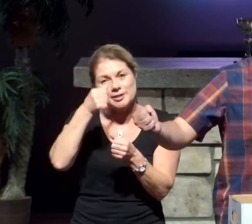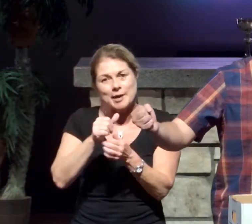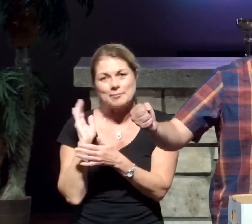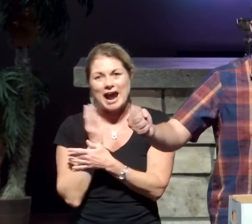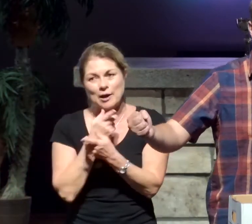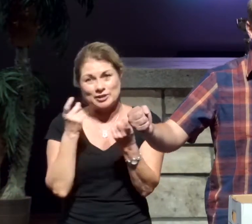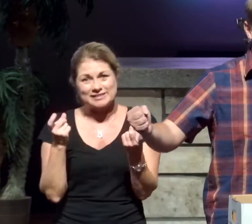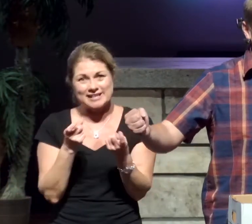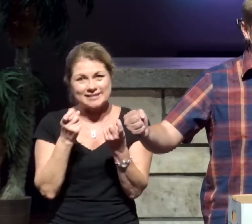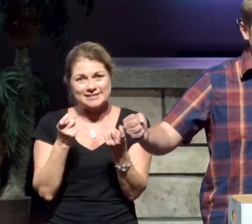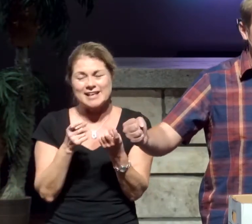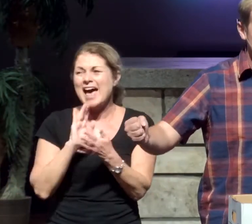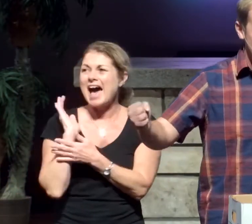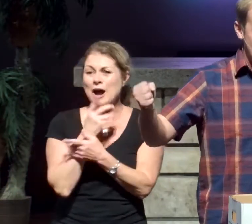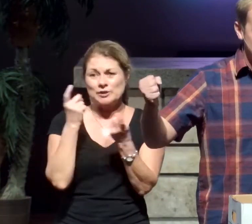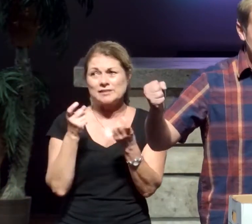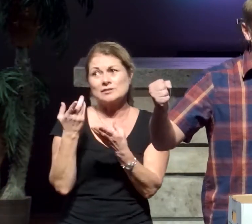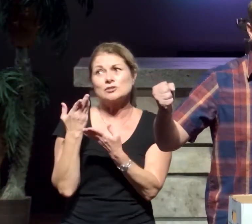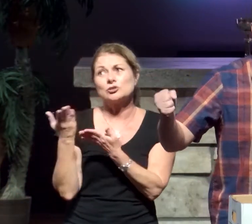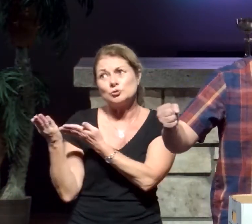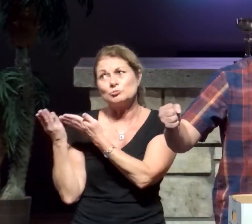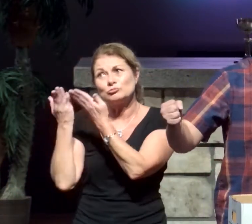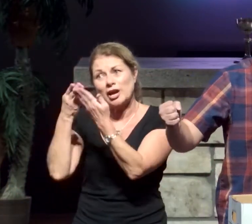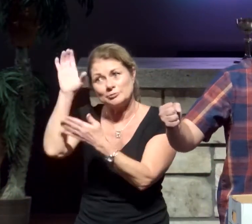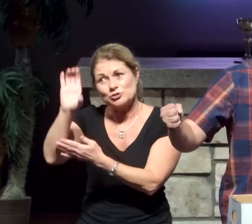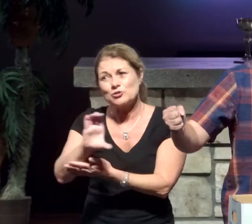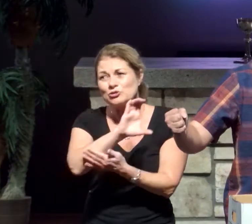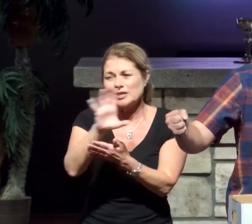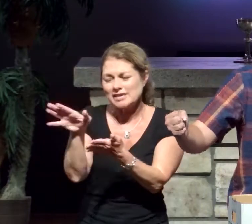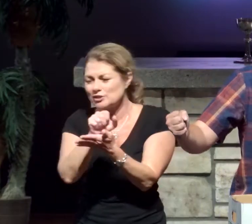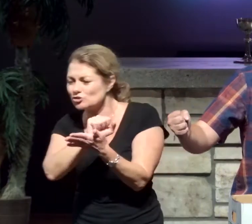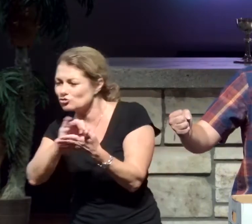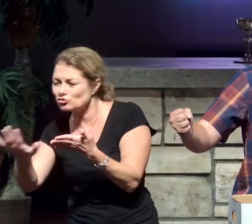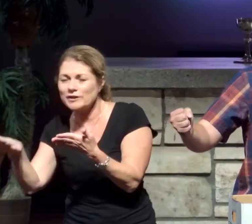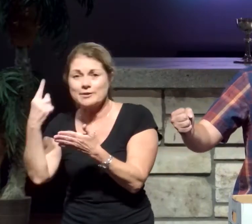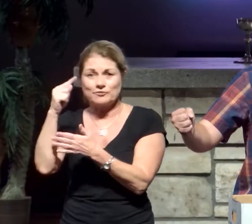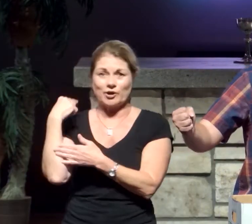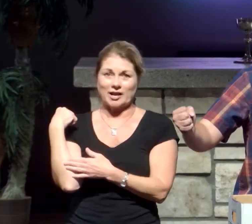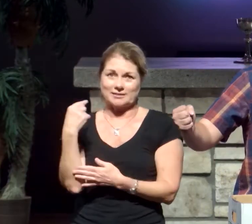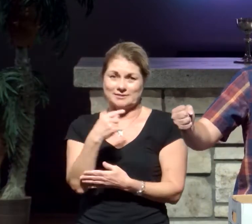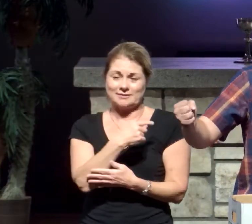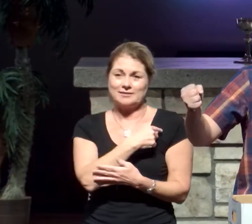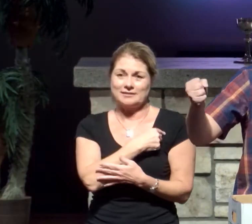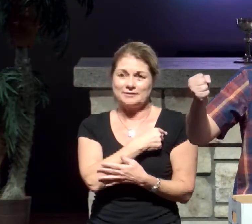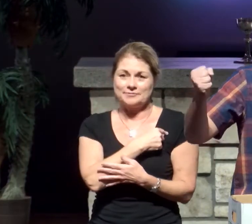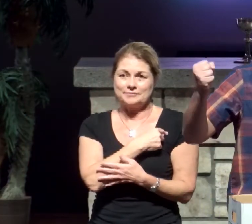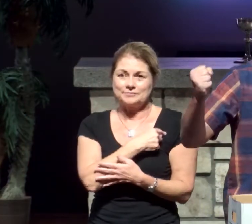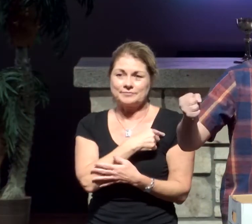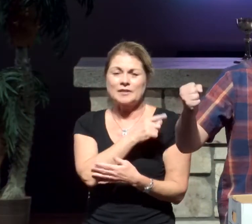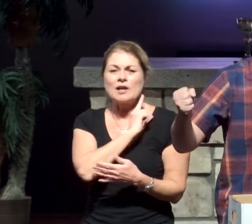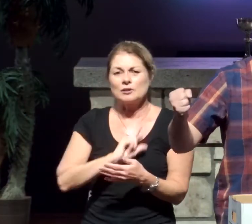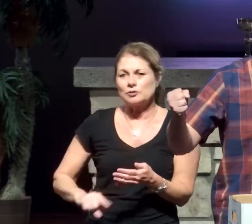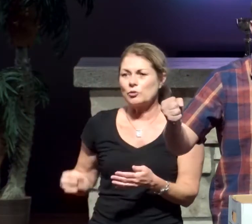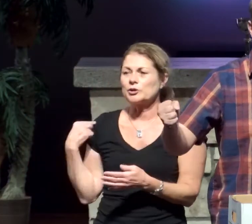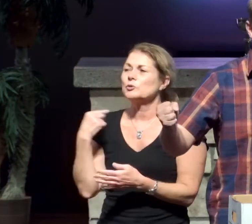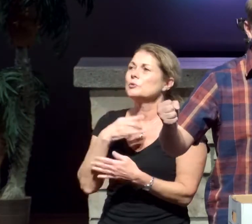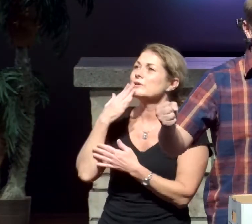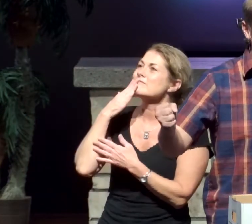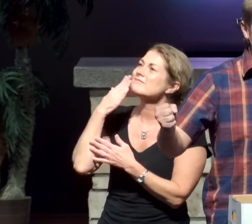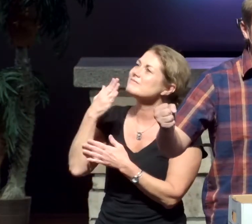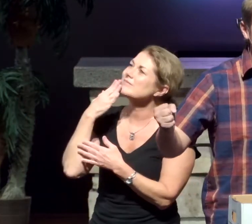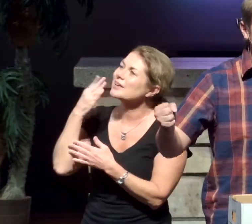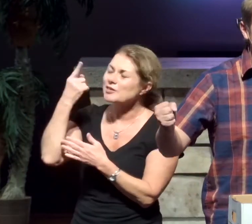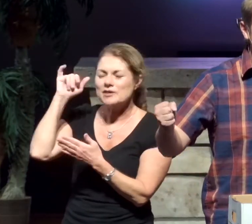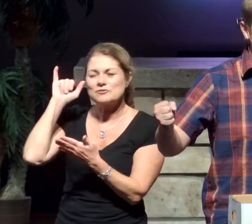You took those records to the cross and you destroyed them on our behalf. And Lord, we give thanks for that grace